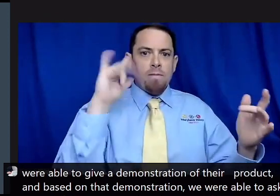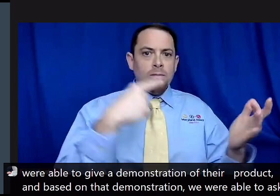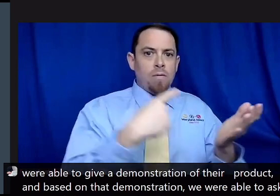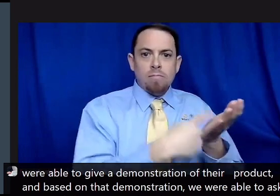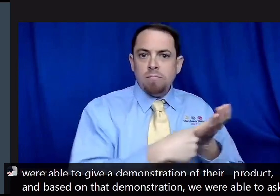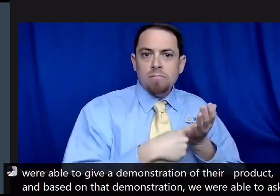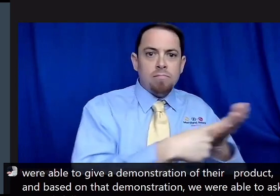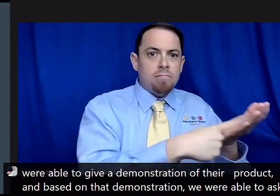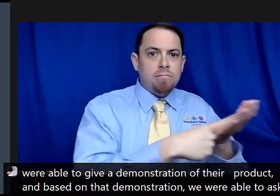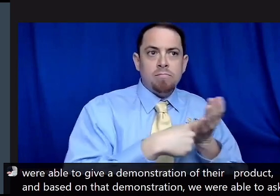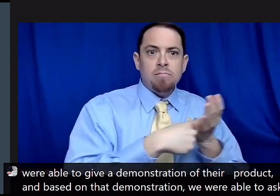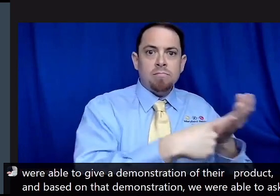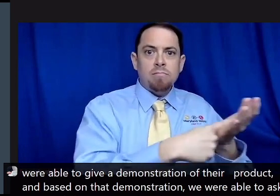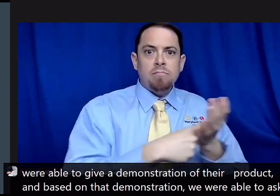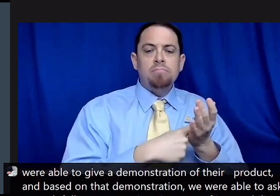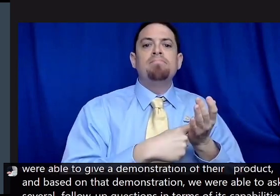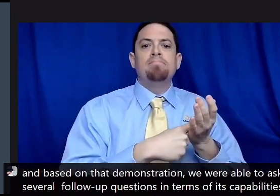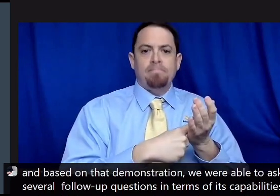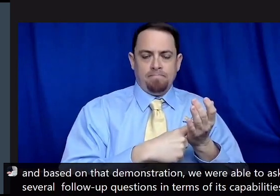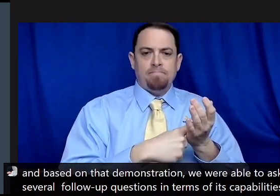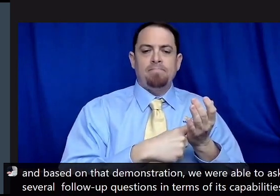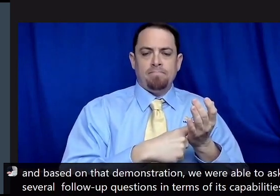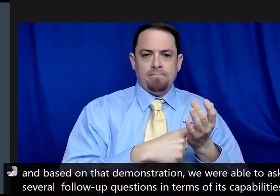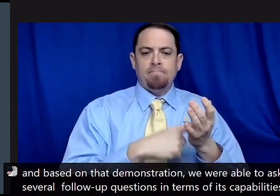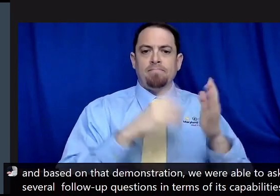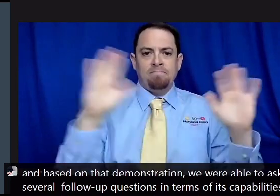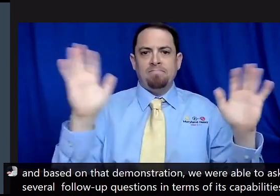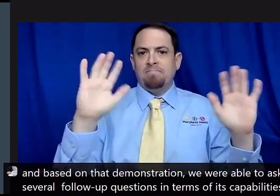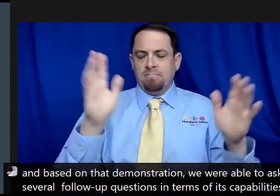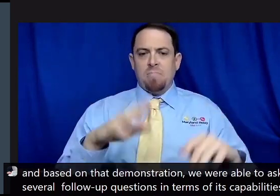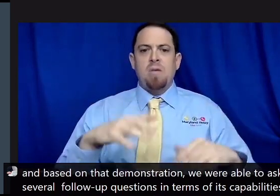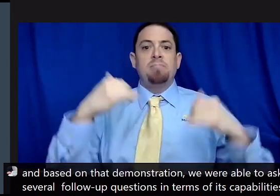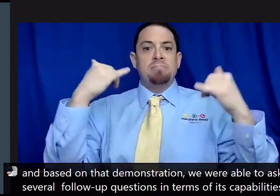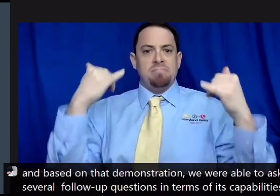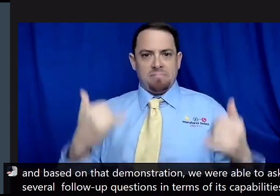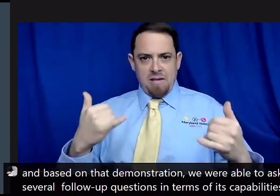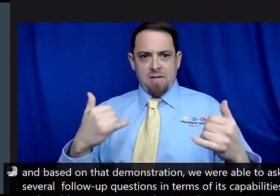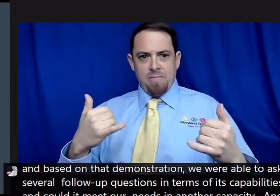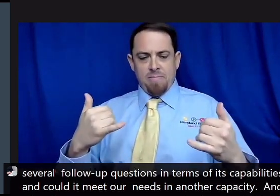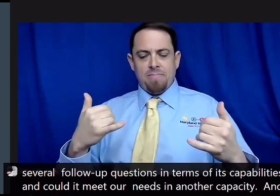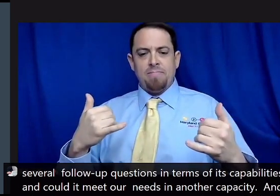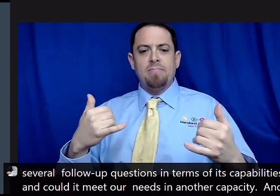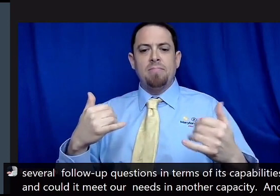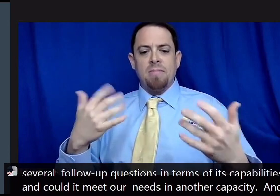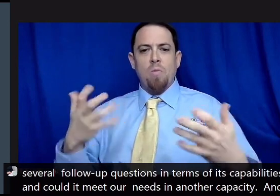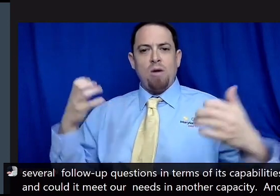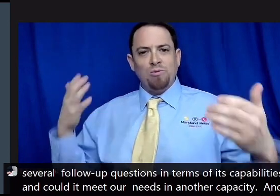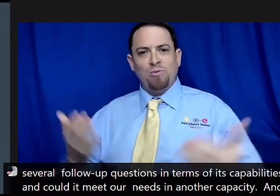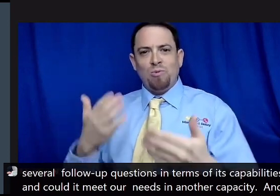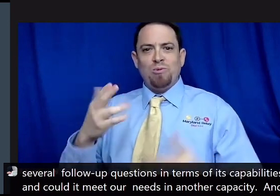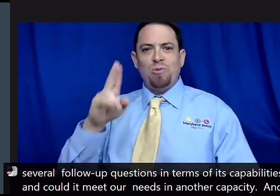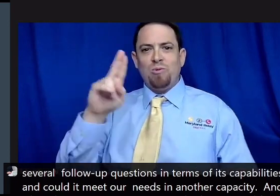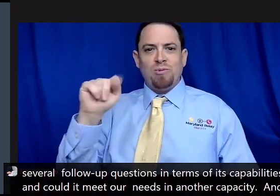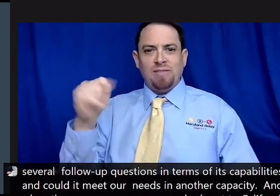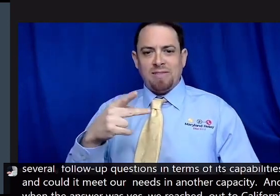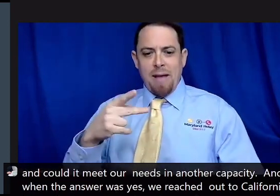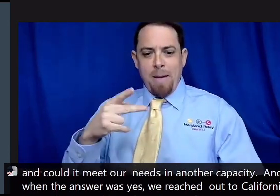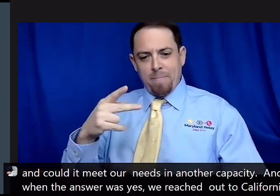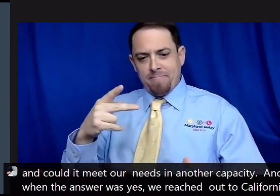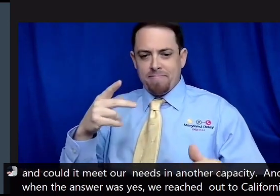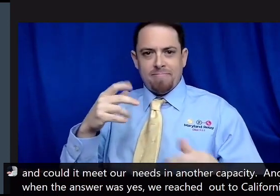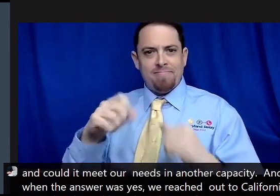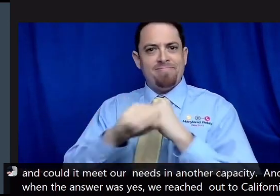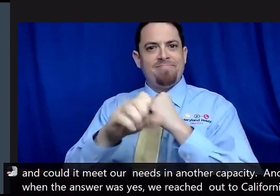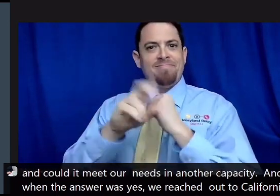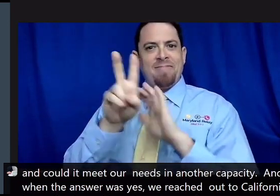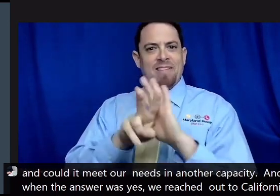And when the answer was yes, we reached out to California immediately, and based on those subsequent discussions, we've moved forward with this pilot.